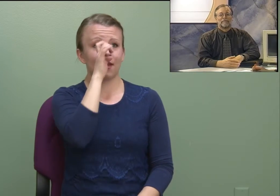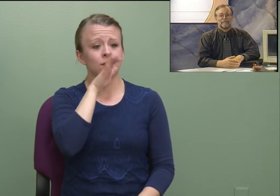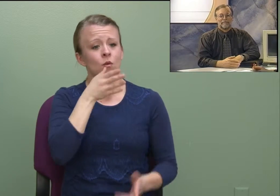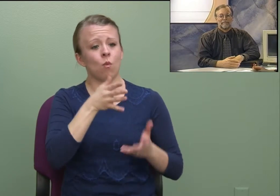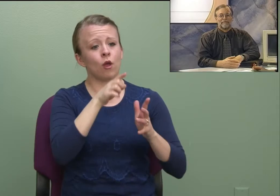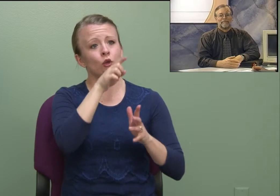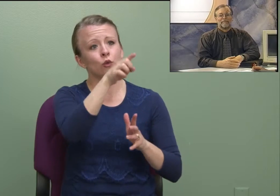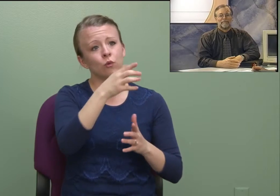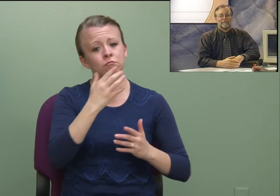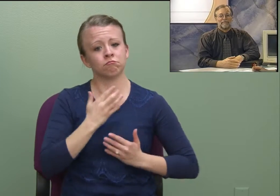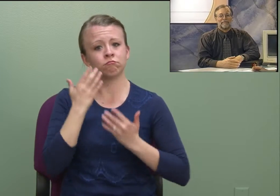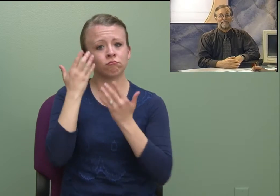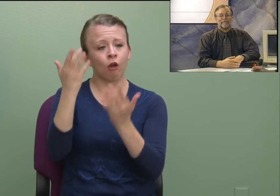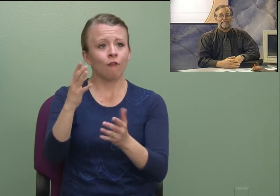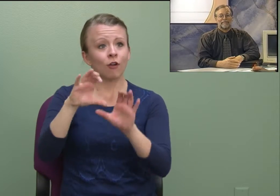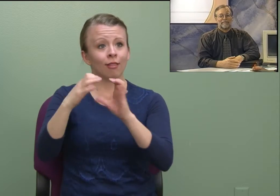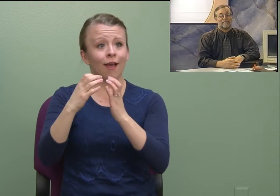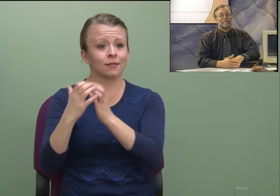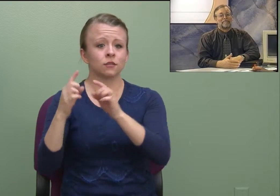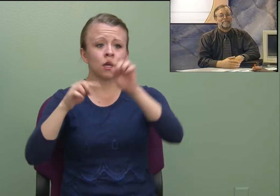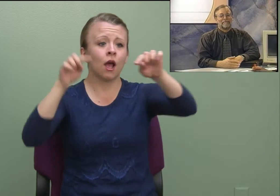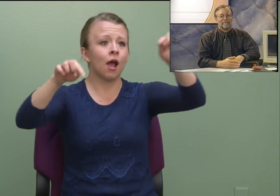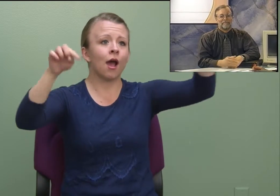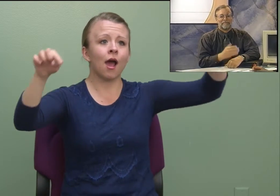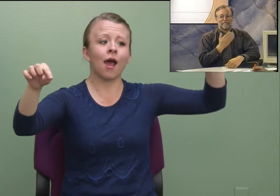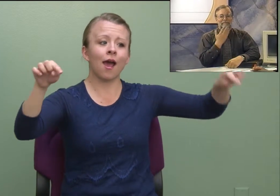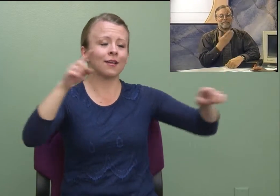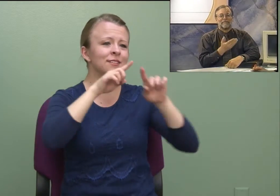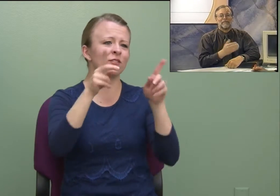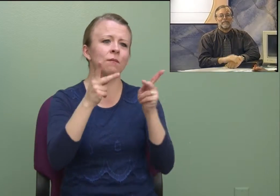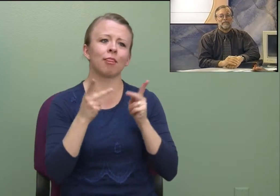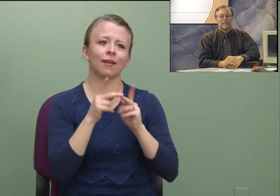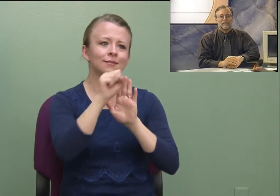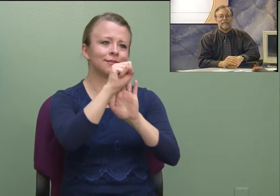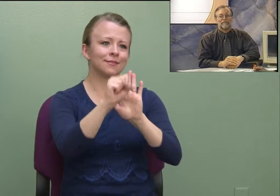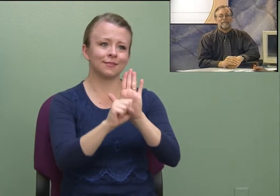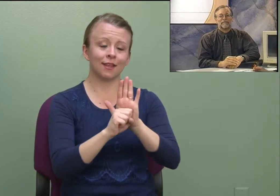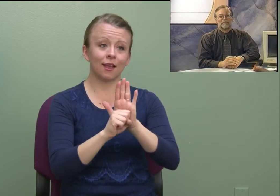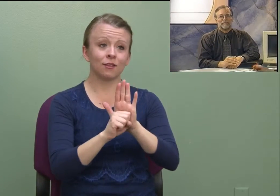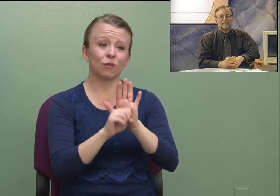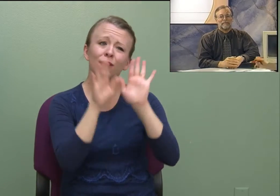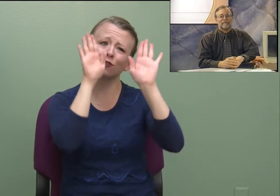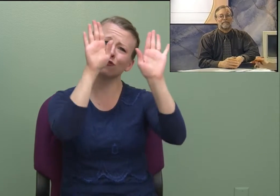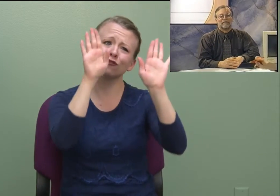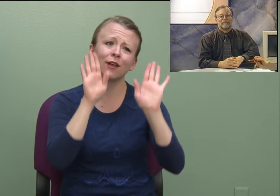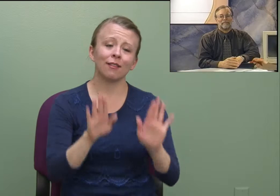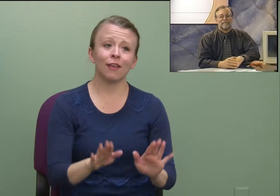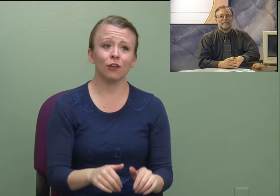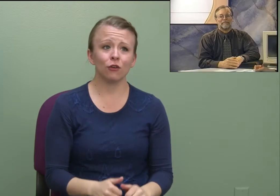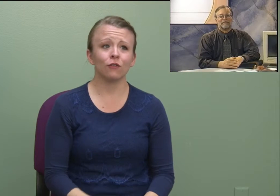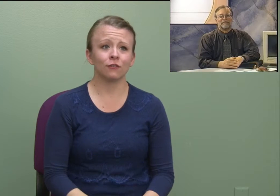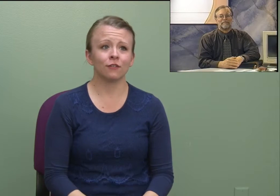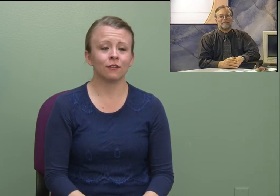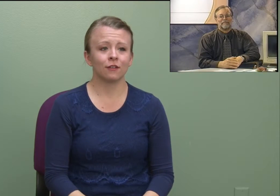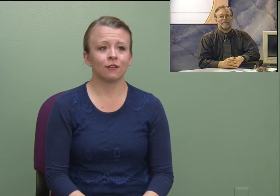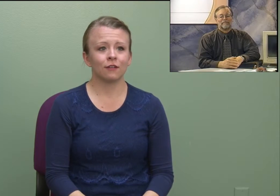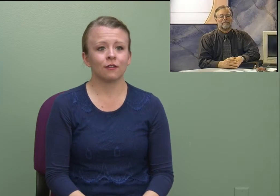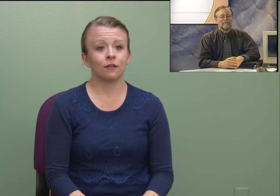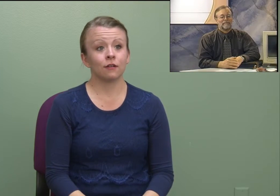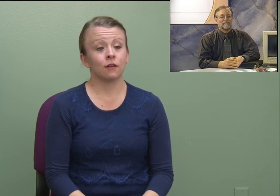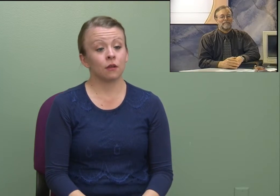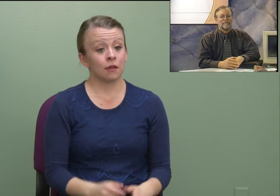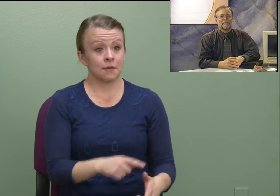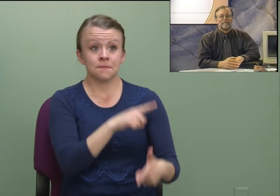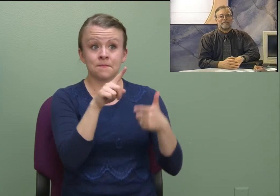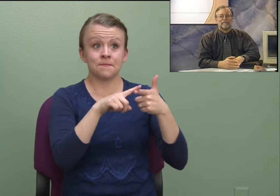we're able to offer classes to a lot more people throughout the state. So that's great. Thank you. Okay, the next one